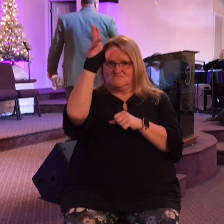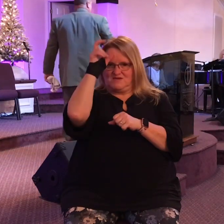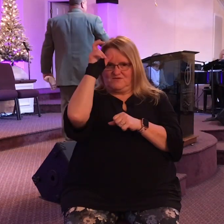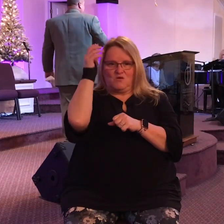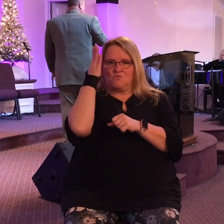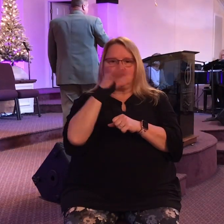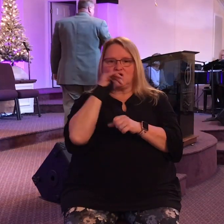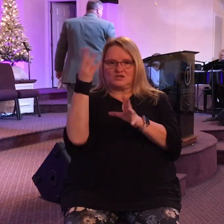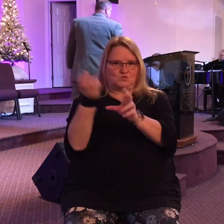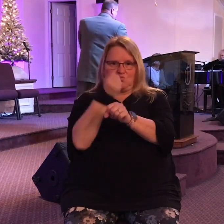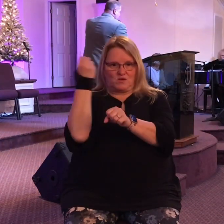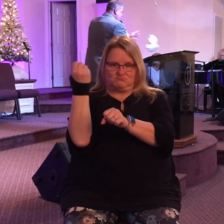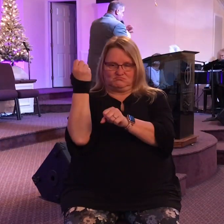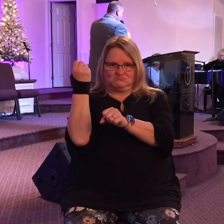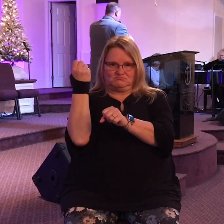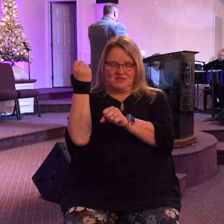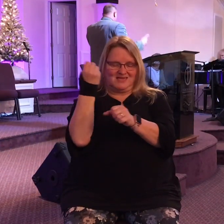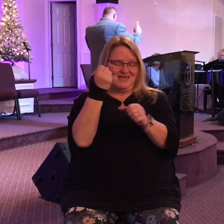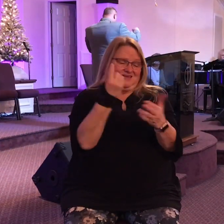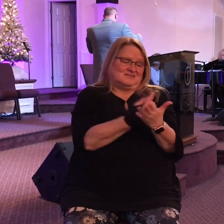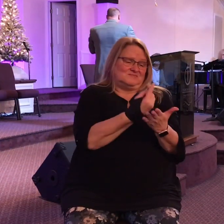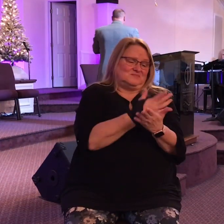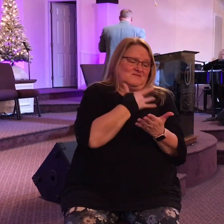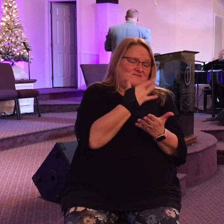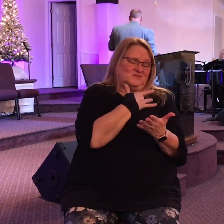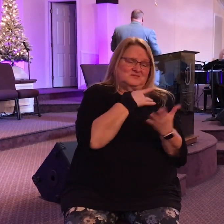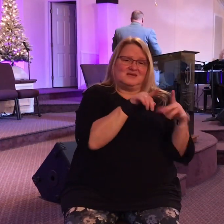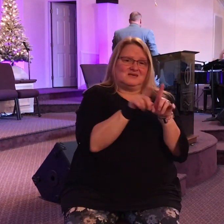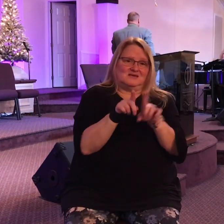Listen to me. He says, and upon this rock I'll build my church.